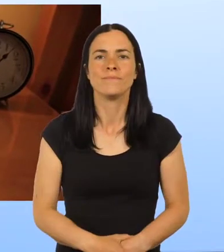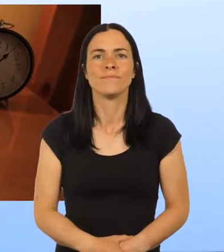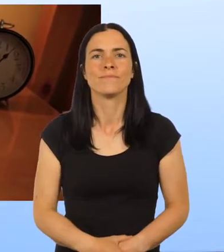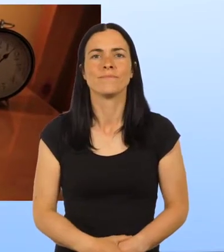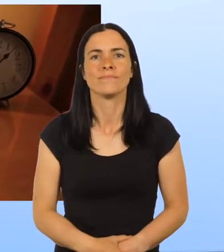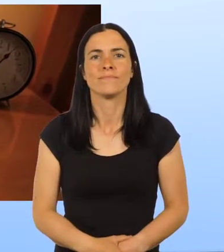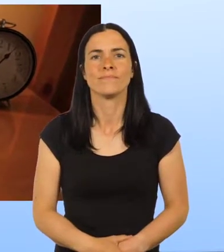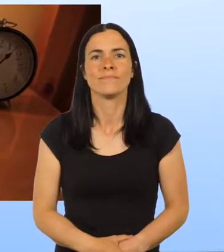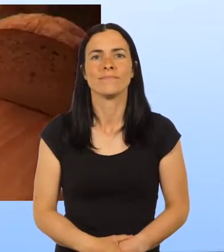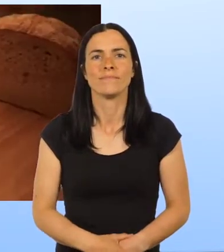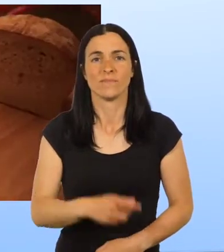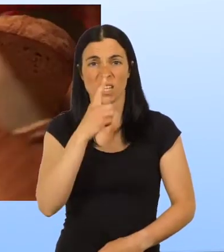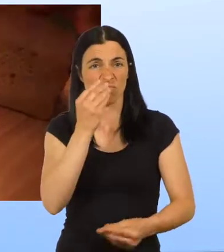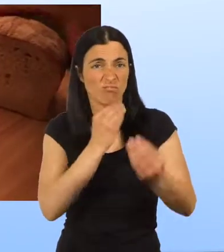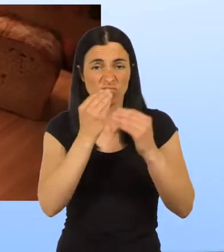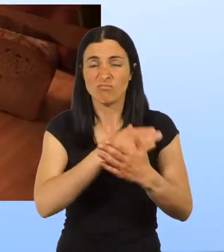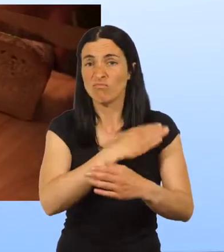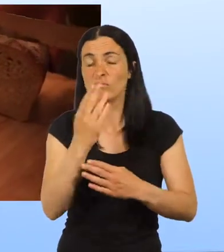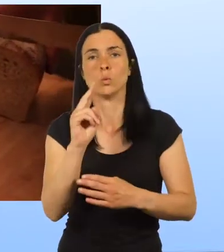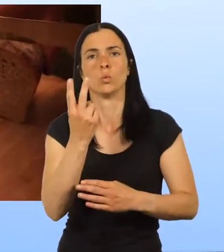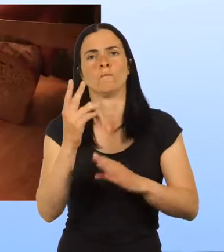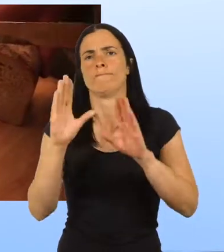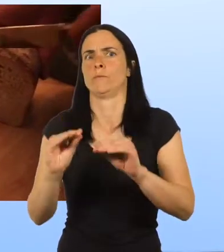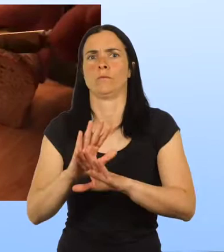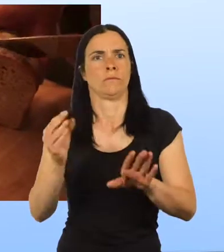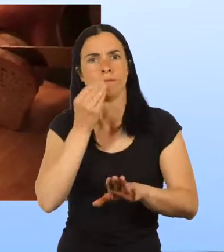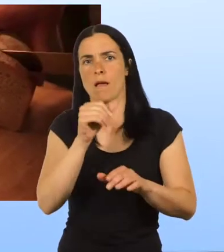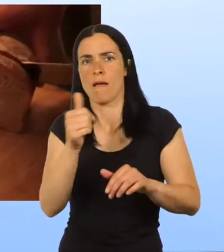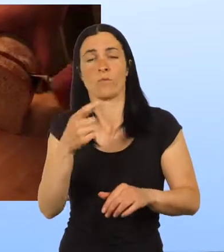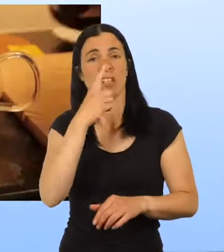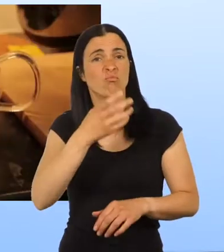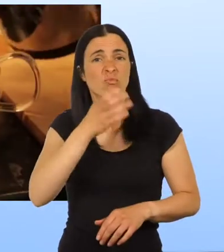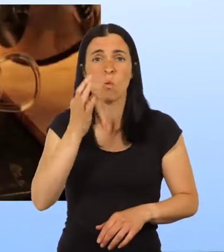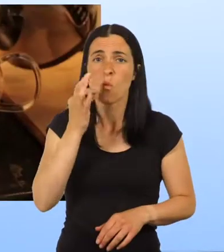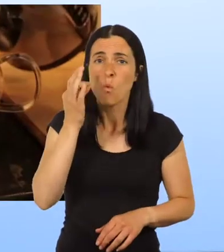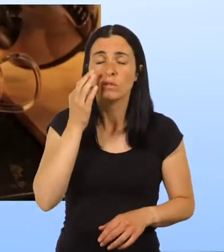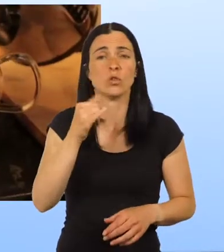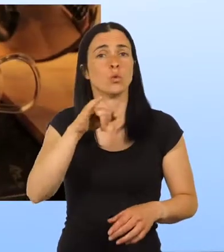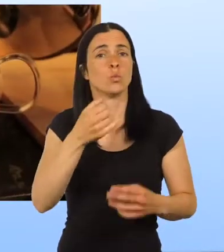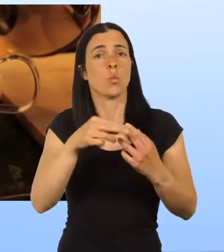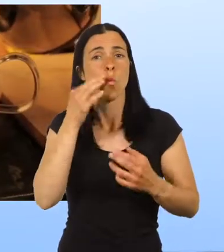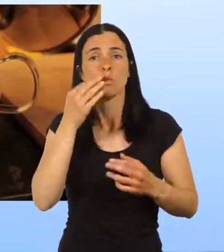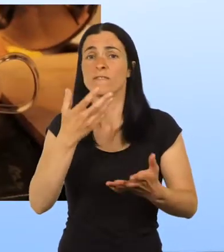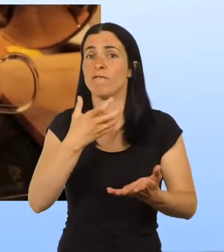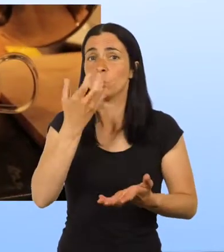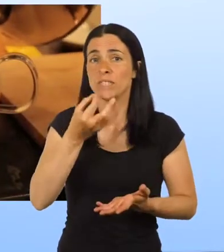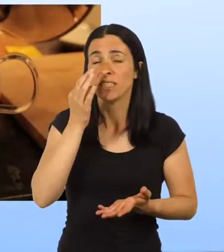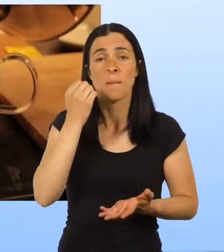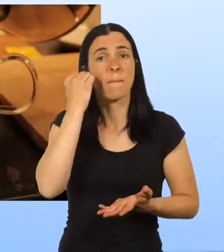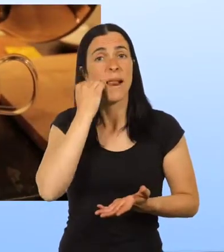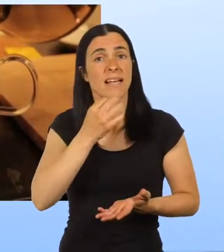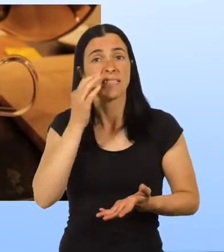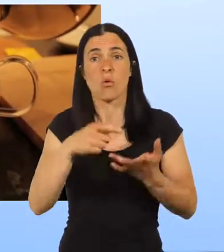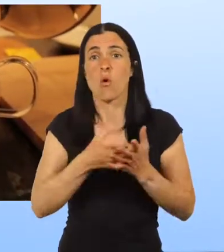the acid in your tummy. Have a snack as late as you can. You can drink water, diluting juice, fruit